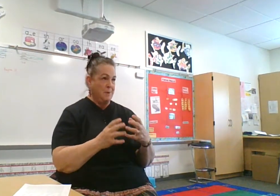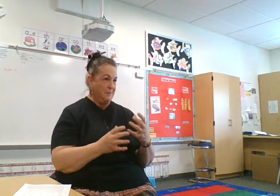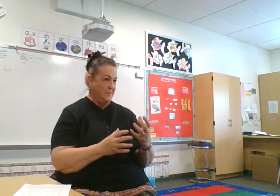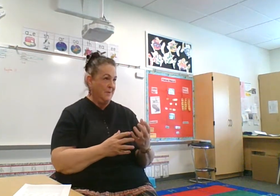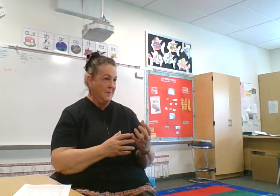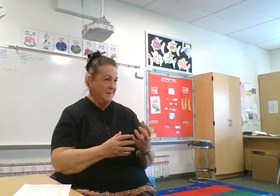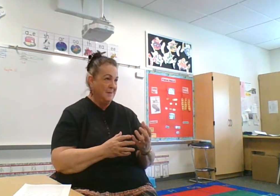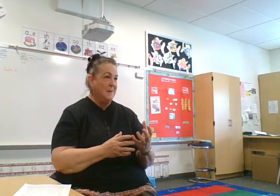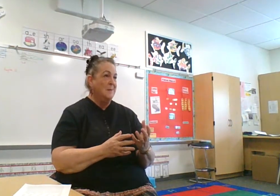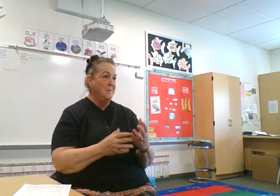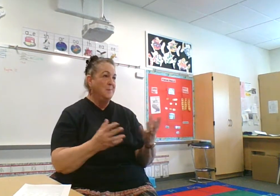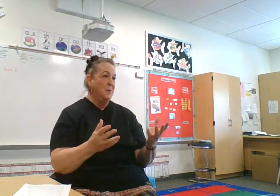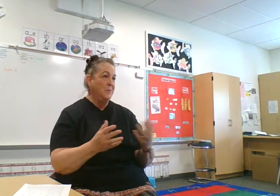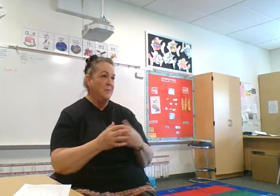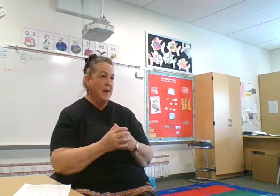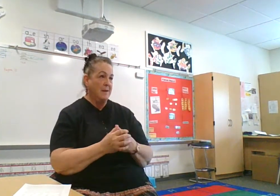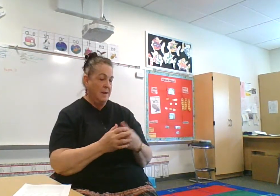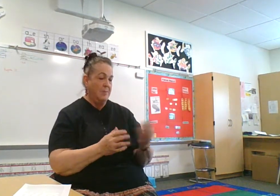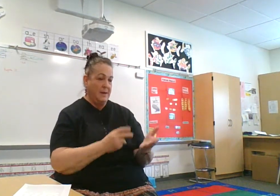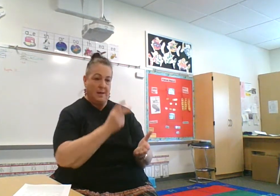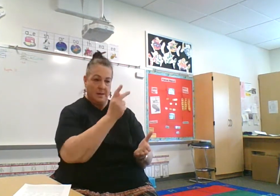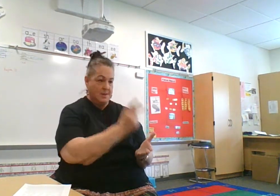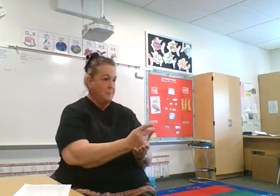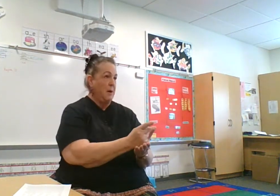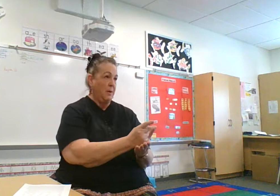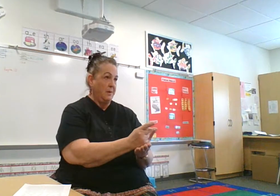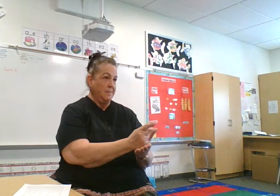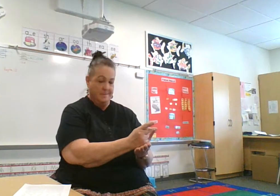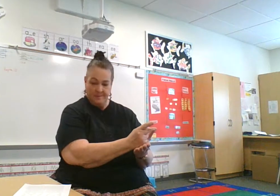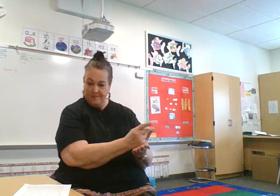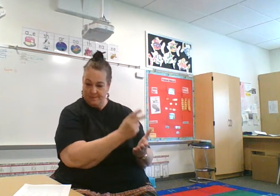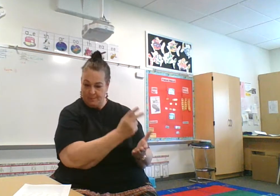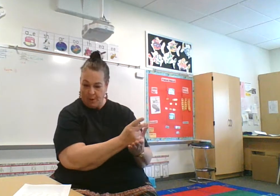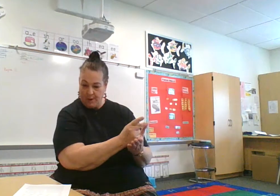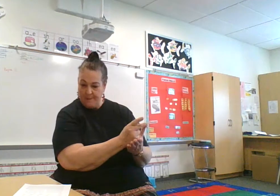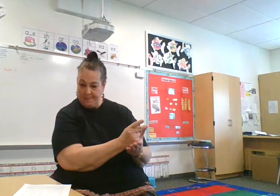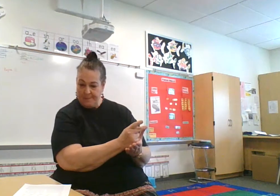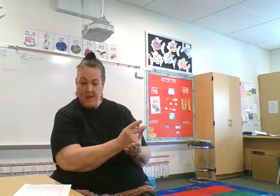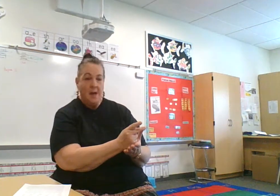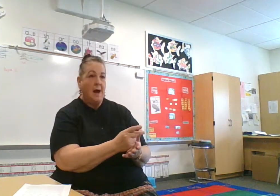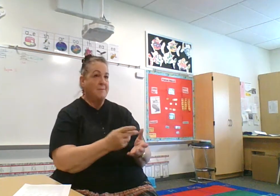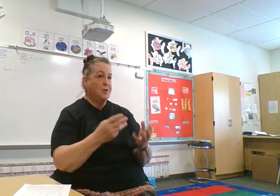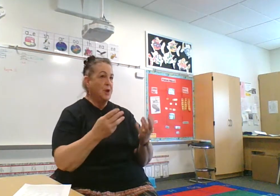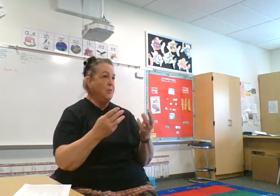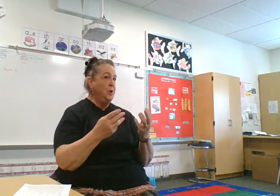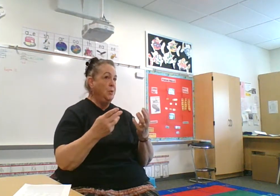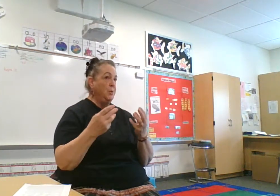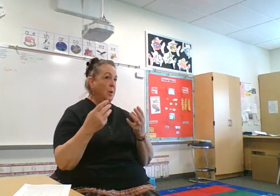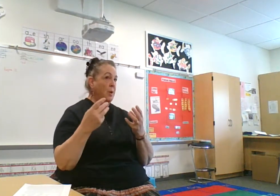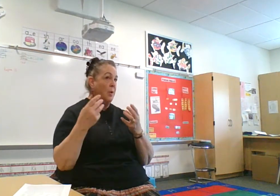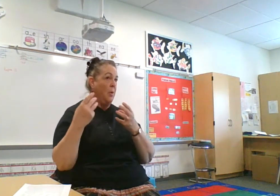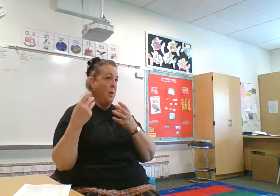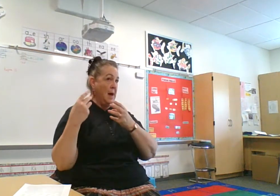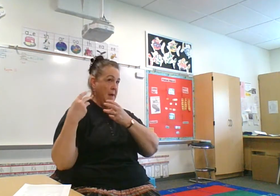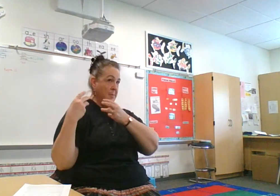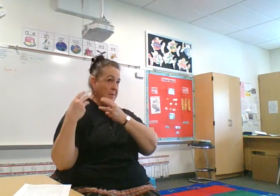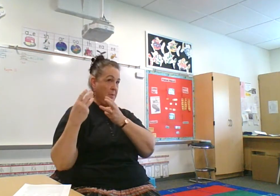interpretive move, and really this is park. Park. I've shown you while before,